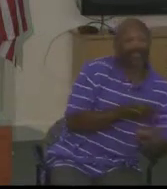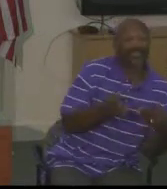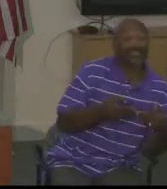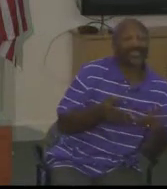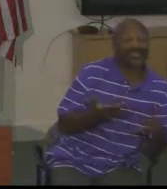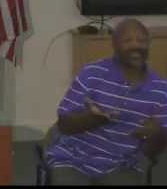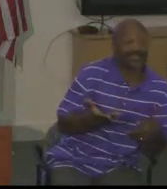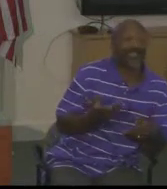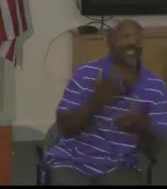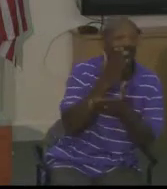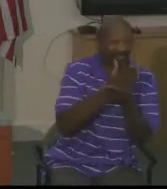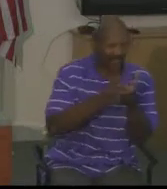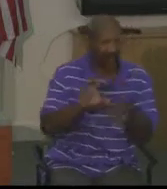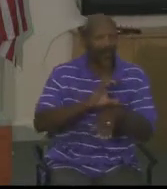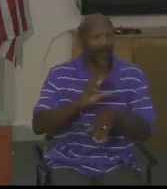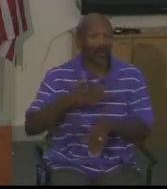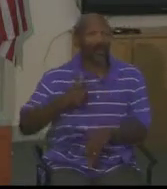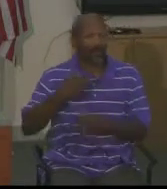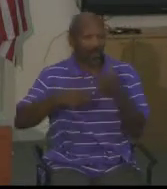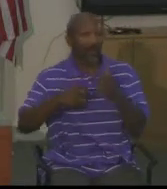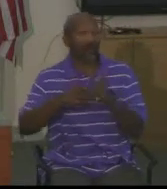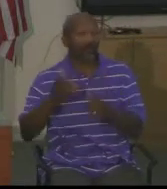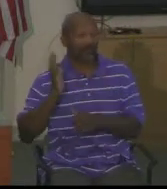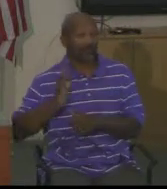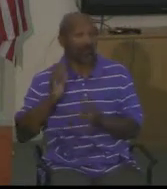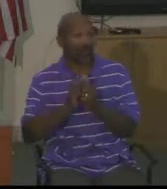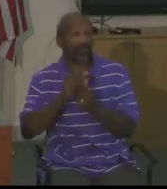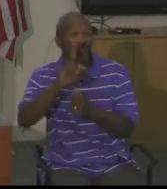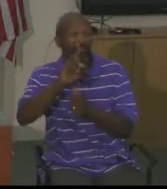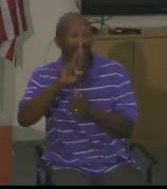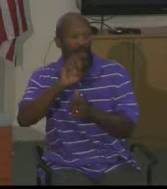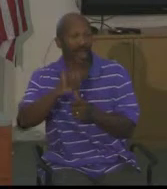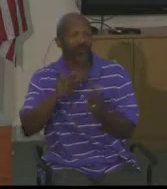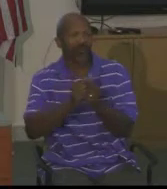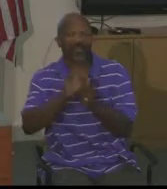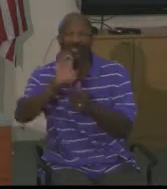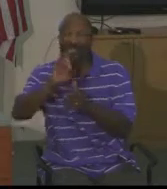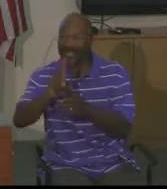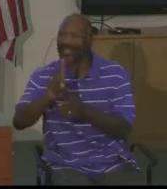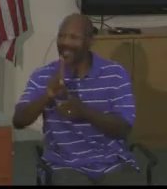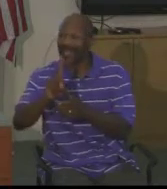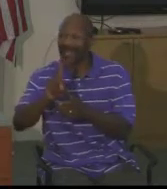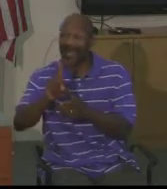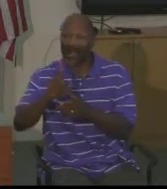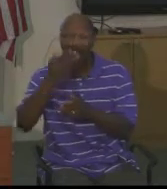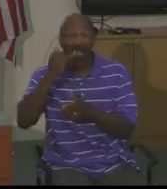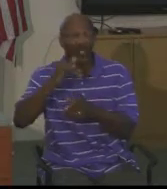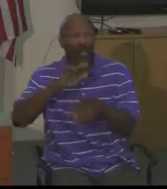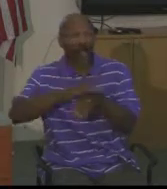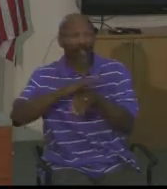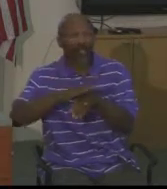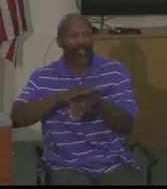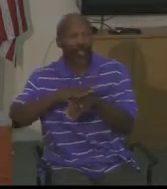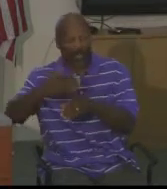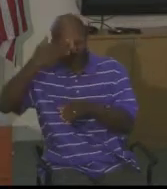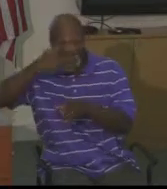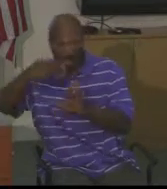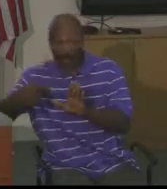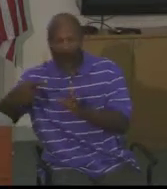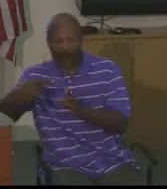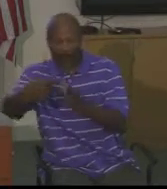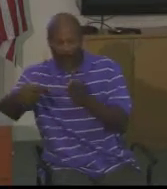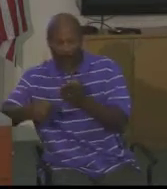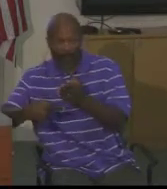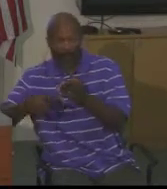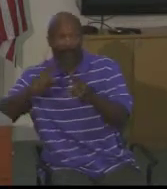behind. So I've had that problem on the drives that can't get the CD drive out because there's a screw on the back side.